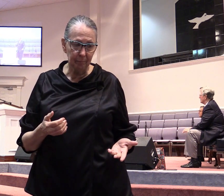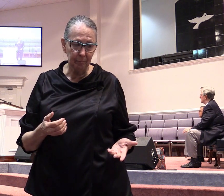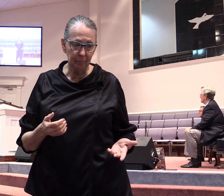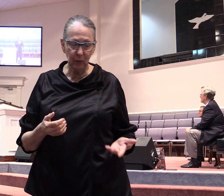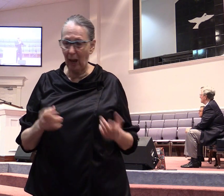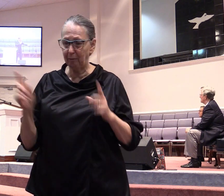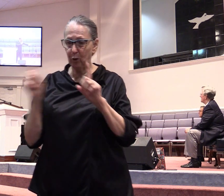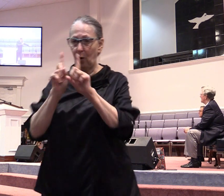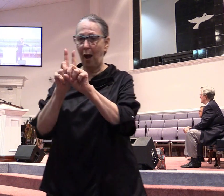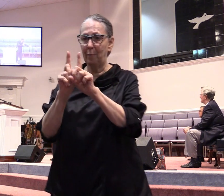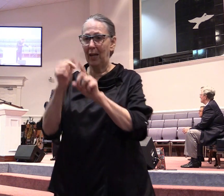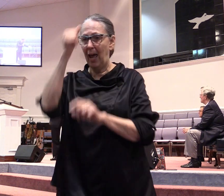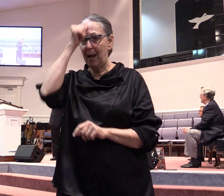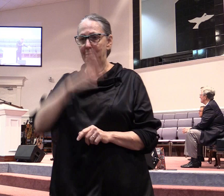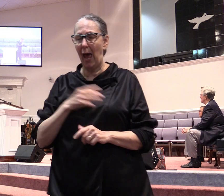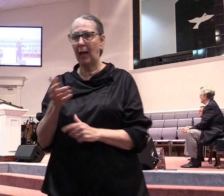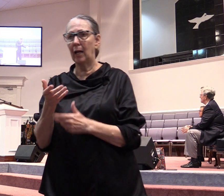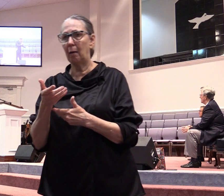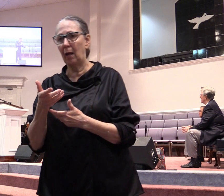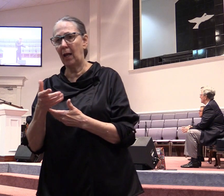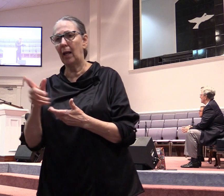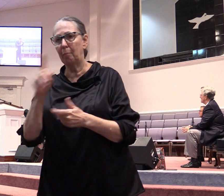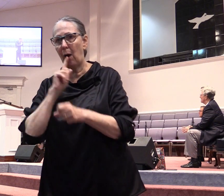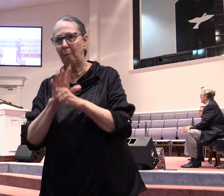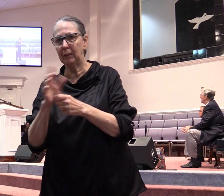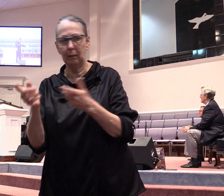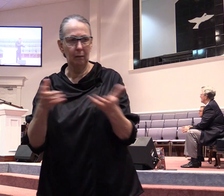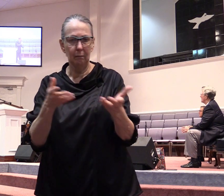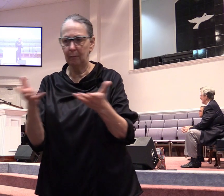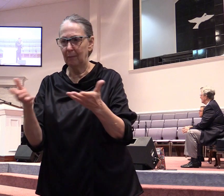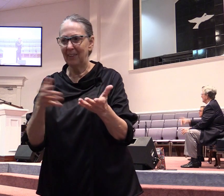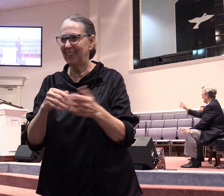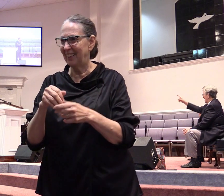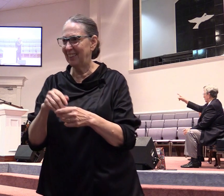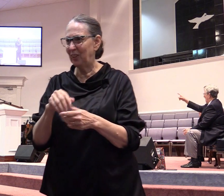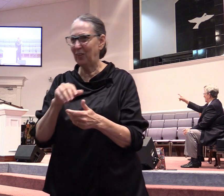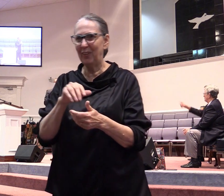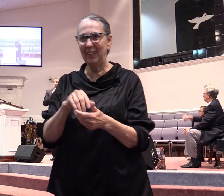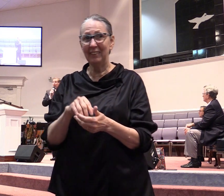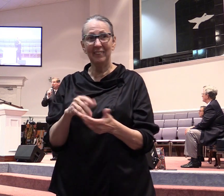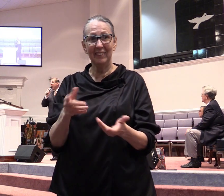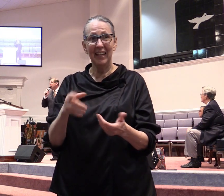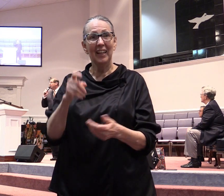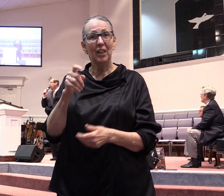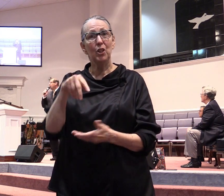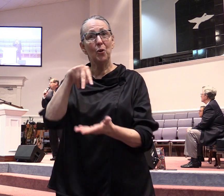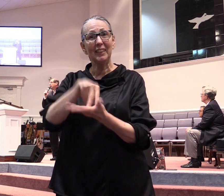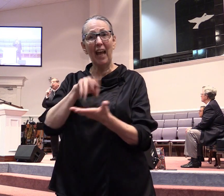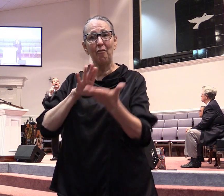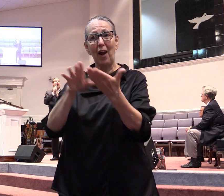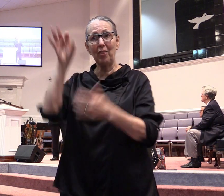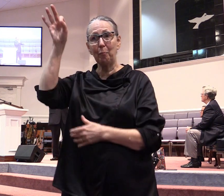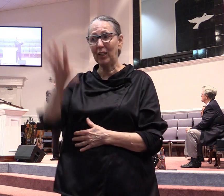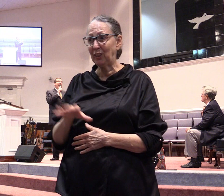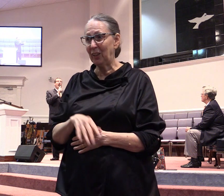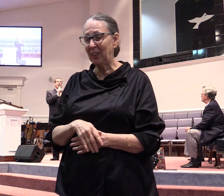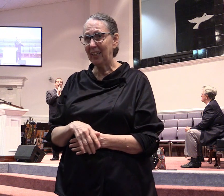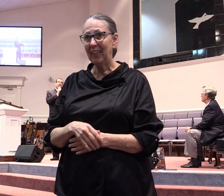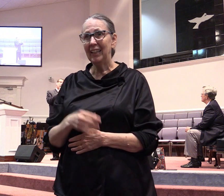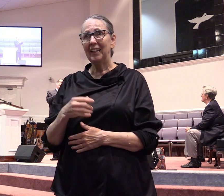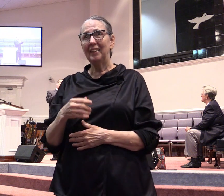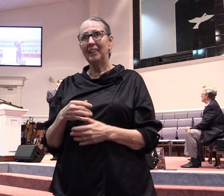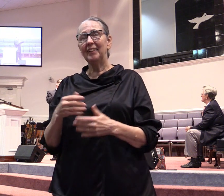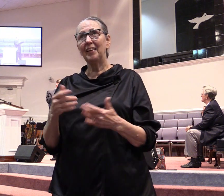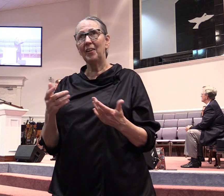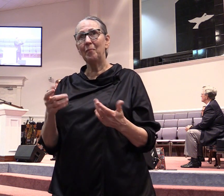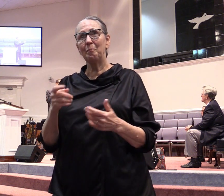He said, you can say vows all day to your girlfriend and you're still not married. You can stand in front of the preacher and say vows and then